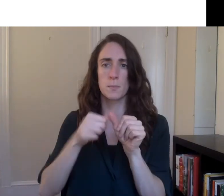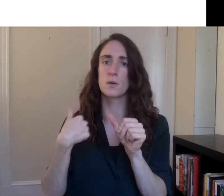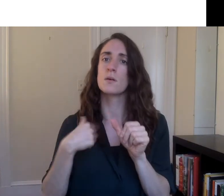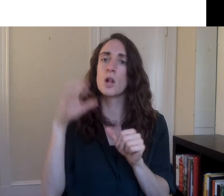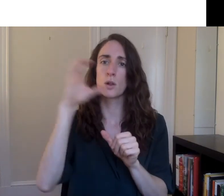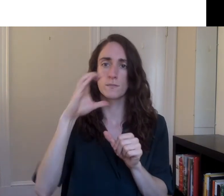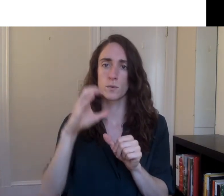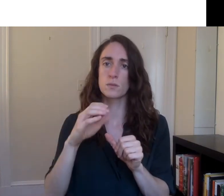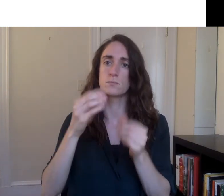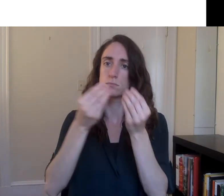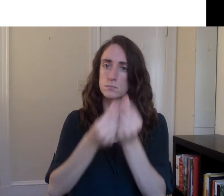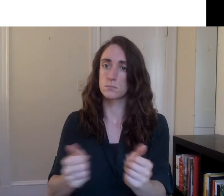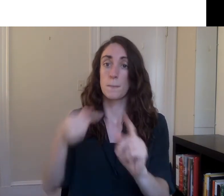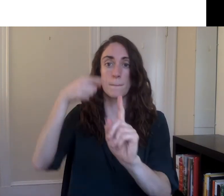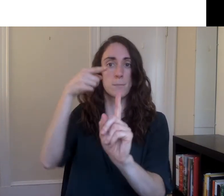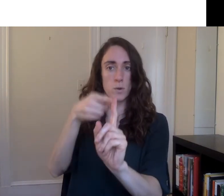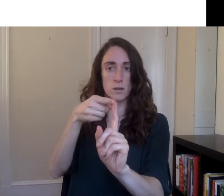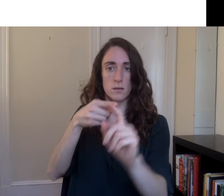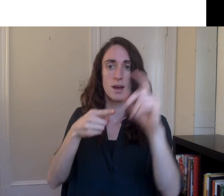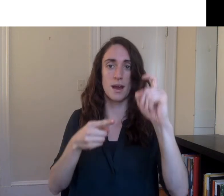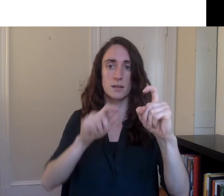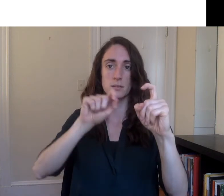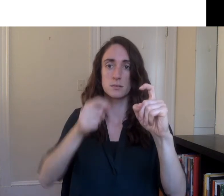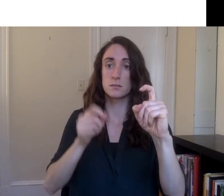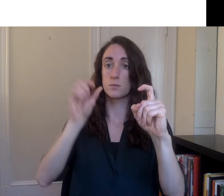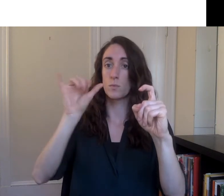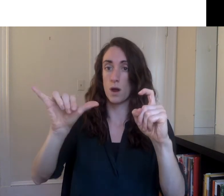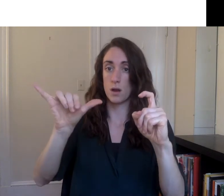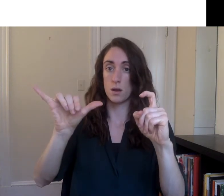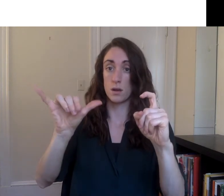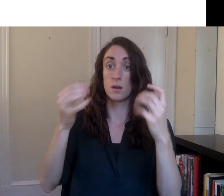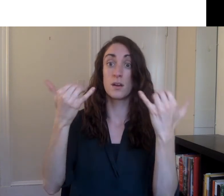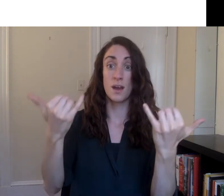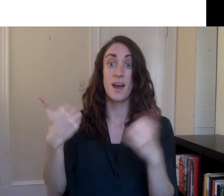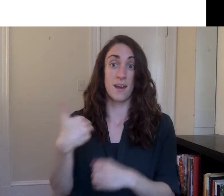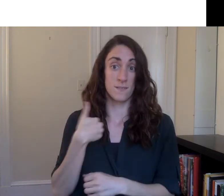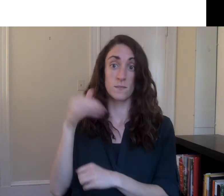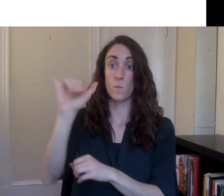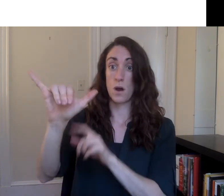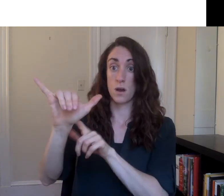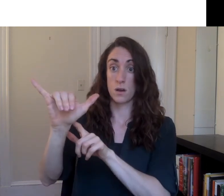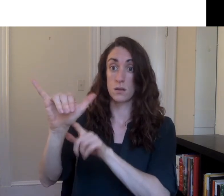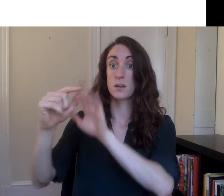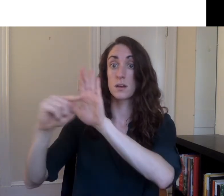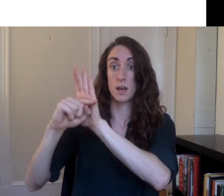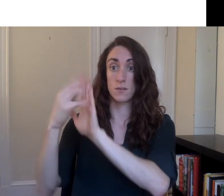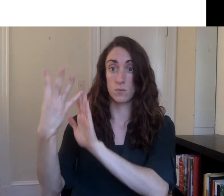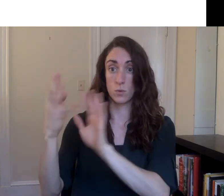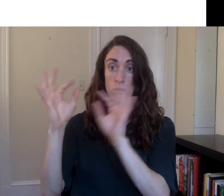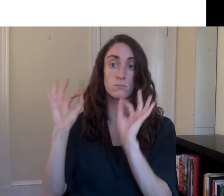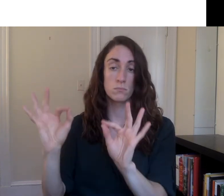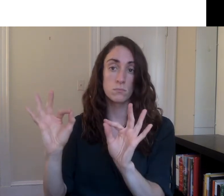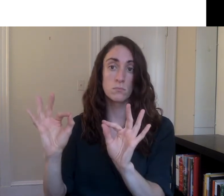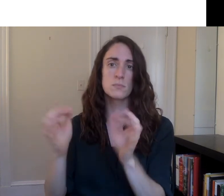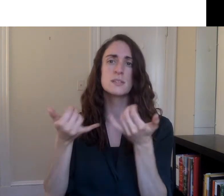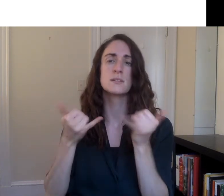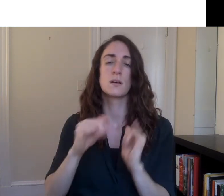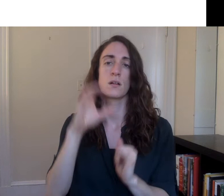x comma y, where these lines intersect. So we need both coordinates. We've got y, great, but we still need